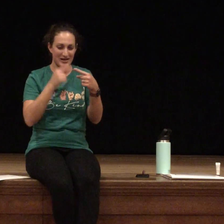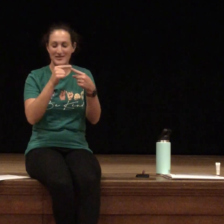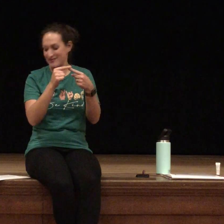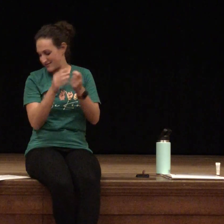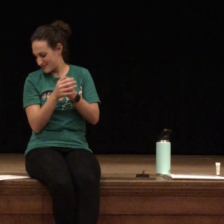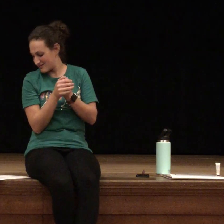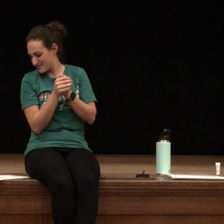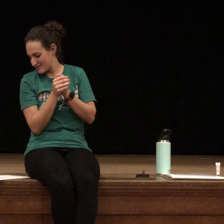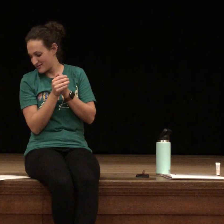When?